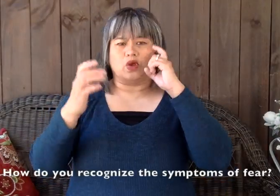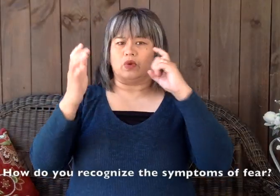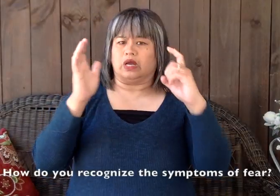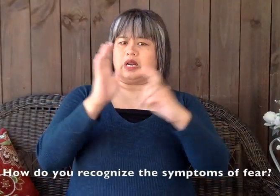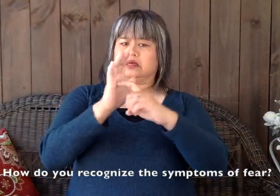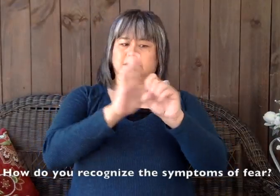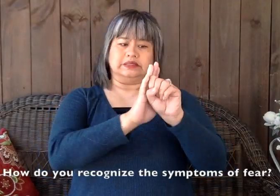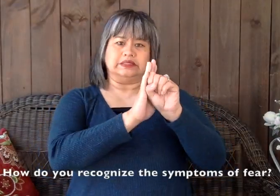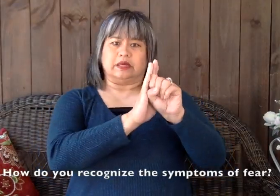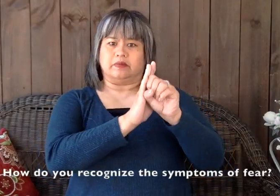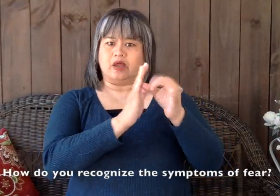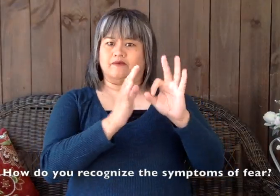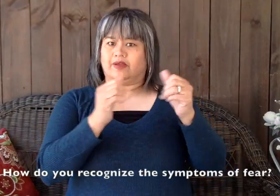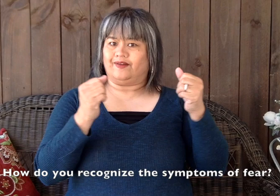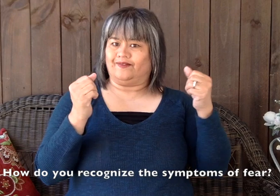How do you recognize the symptoms of fear?